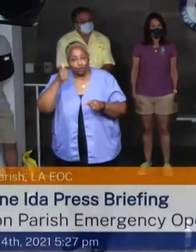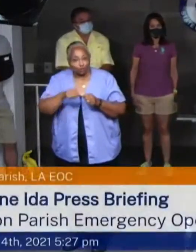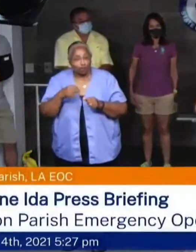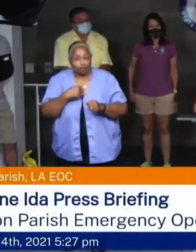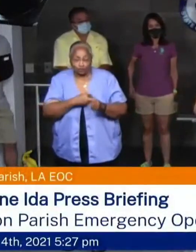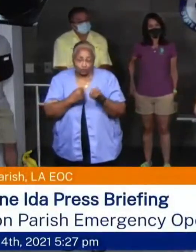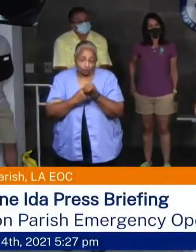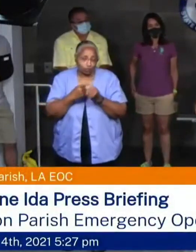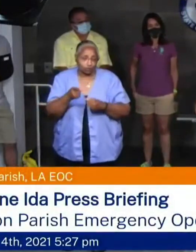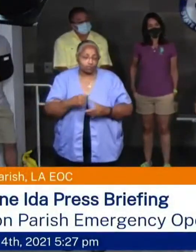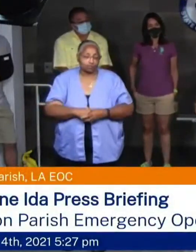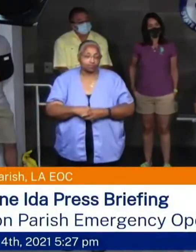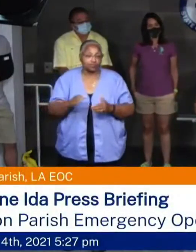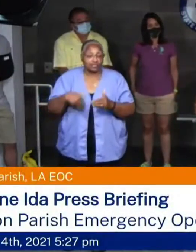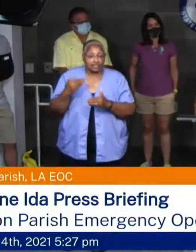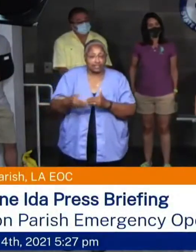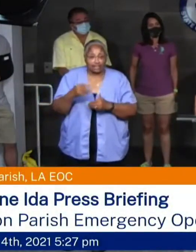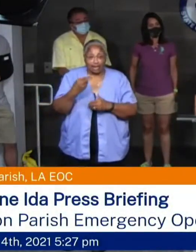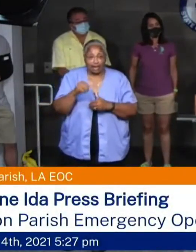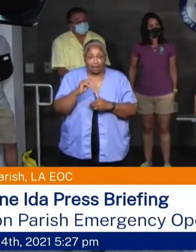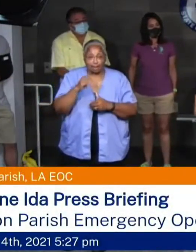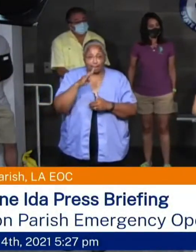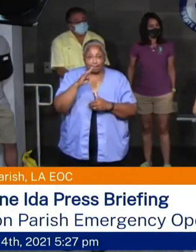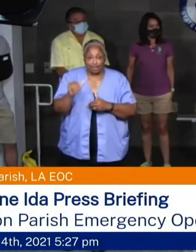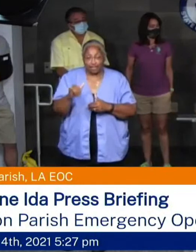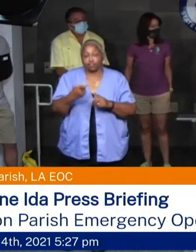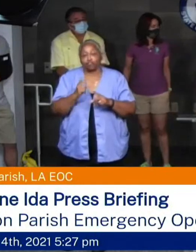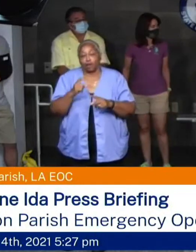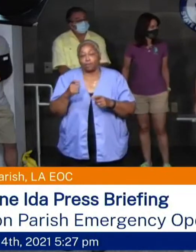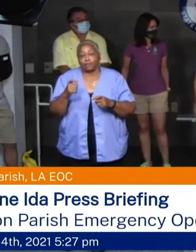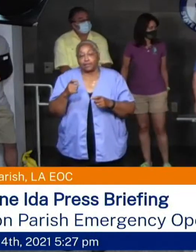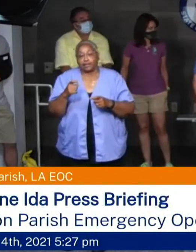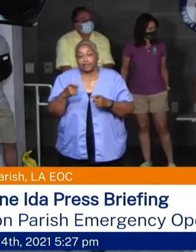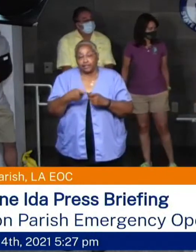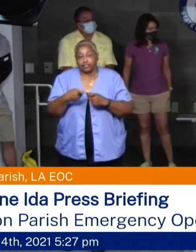Okay, our next speaker is going to be Mr. Patrick Hamby from Entergy.